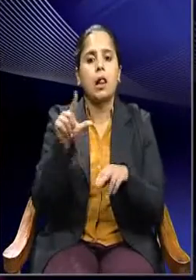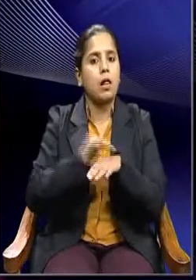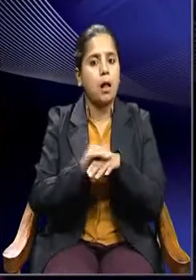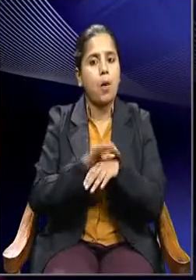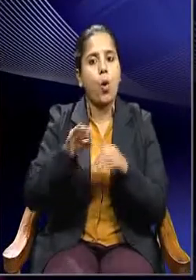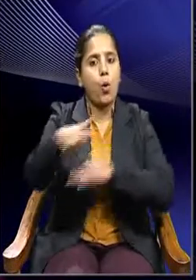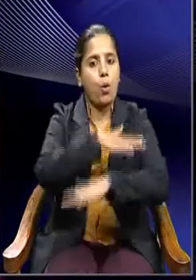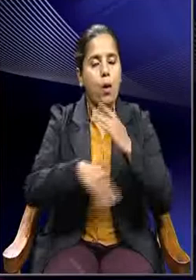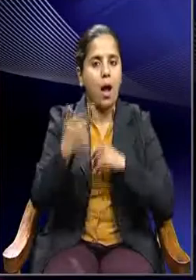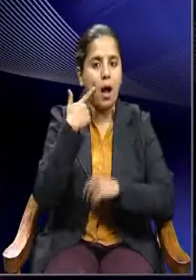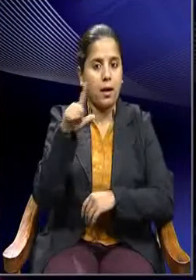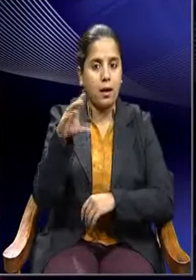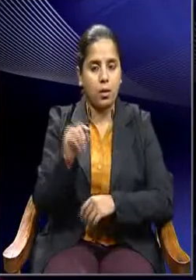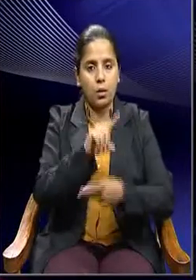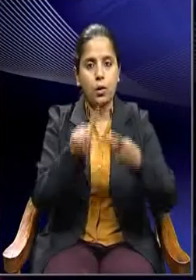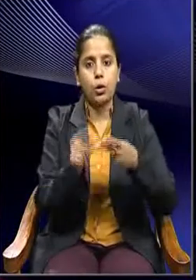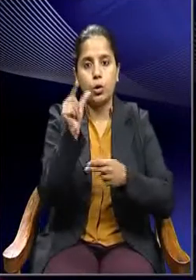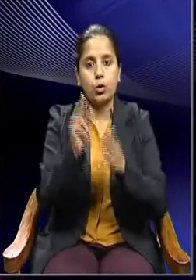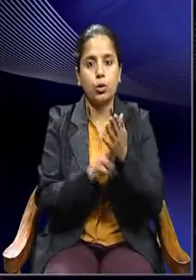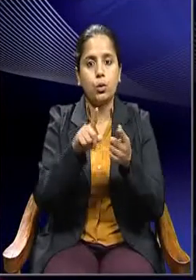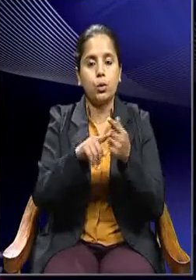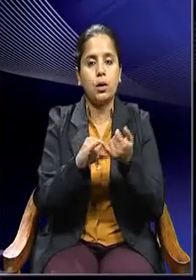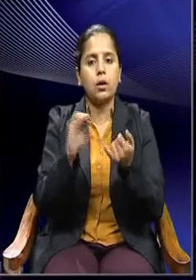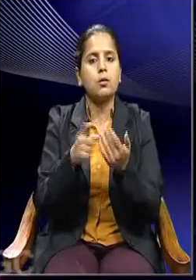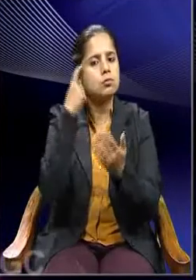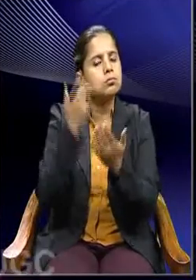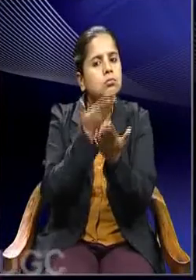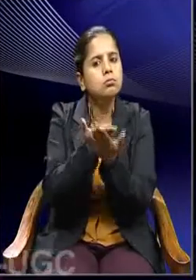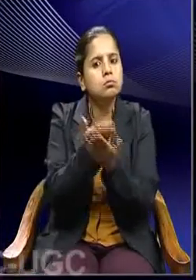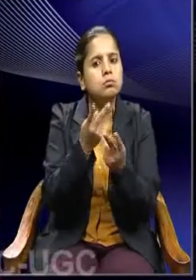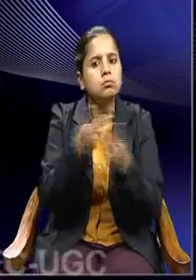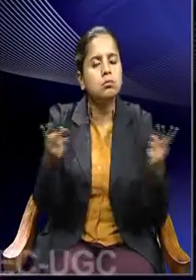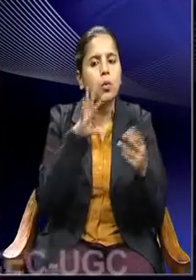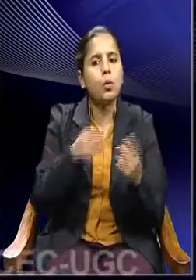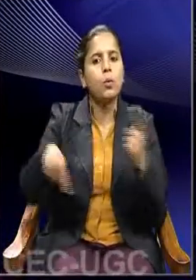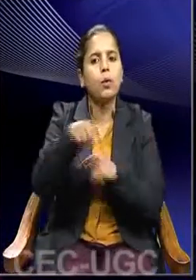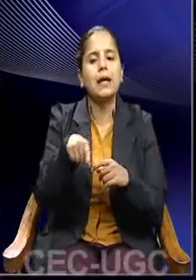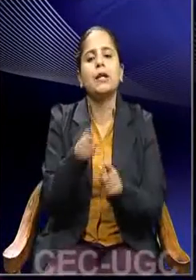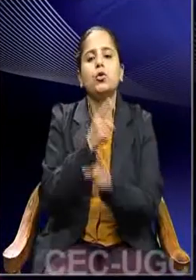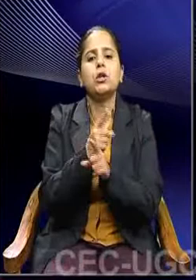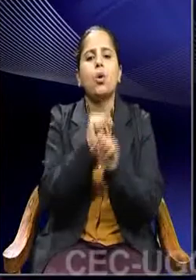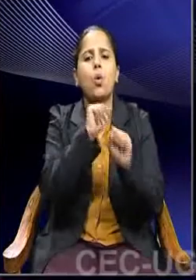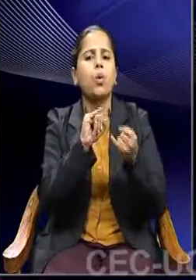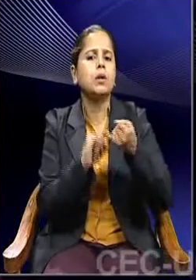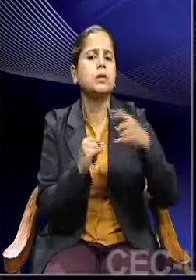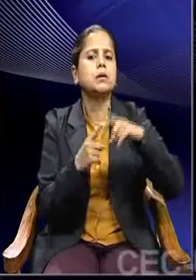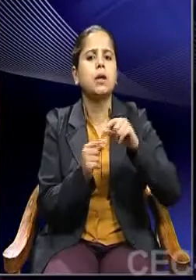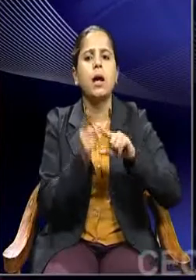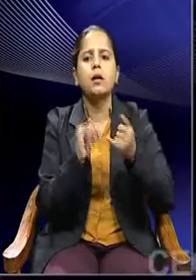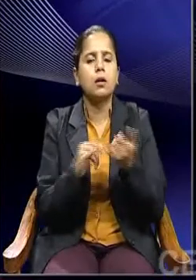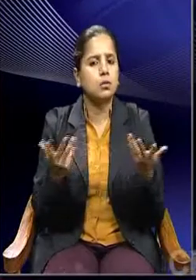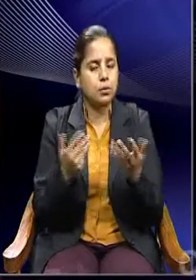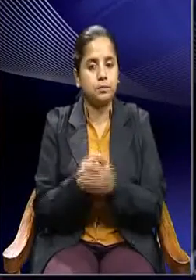Organization UNESCO recommendation concerning the status of teachers. This will also